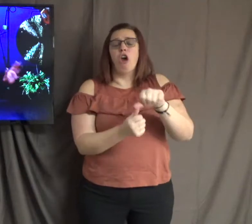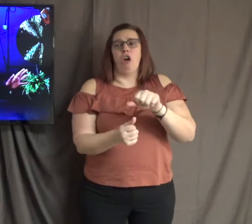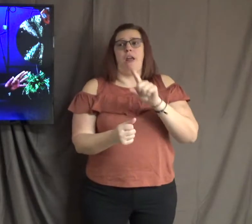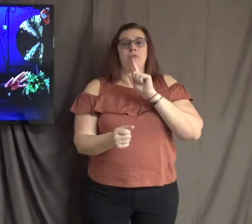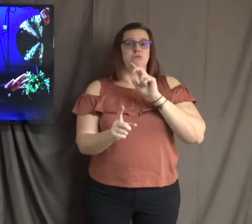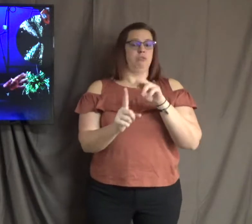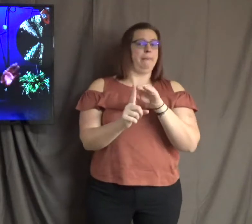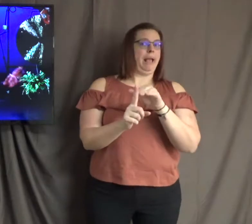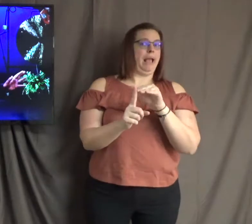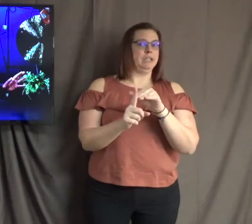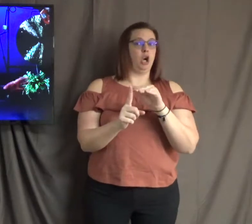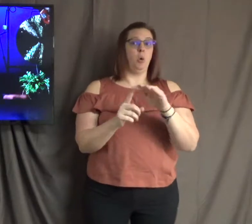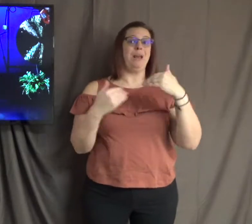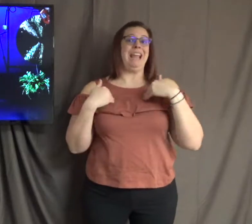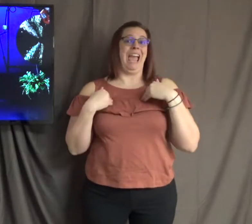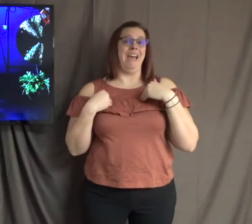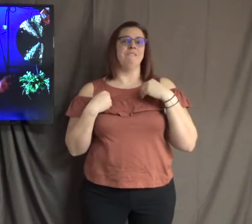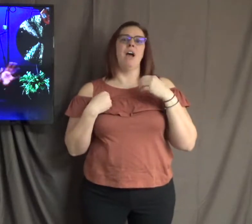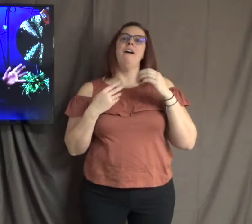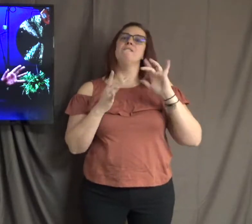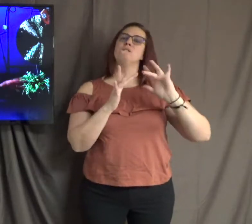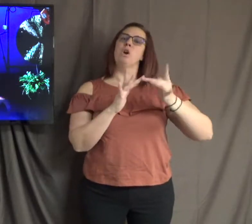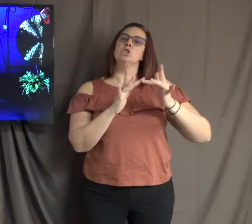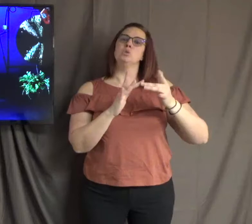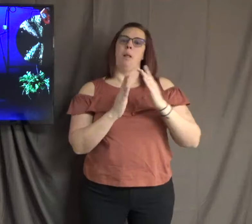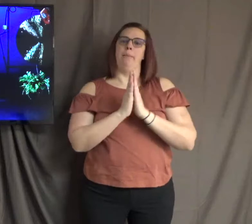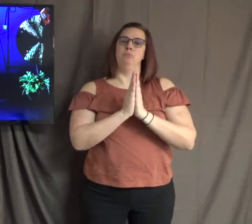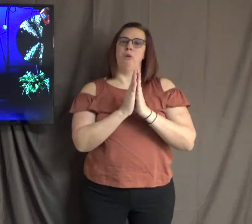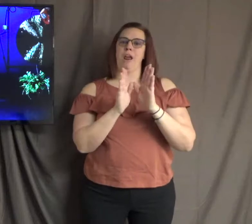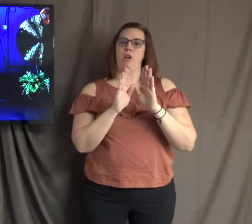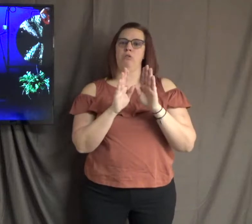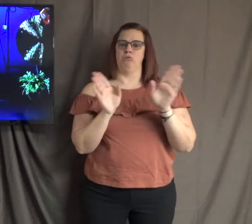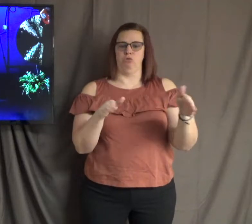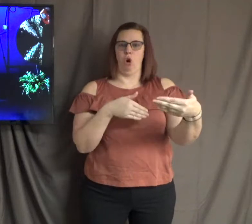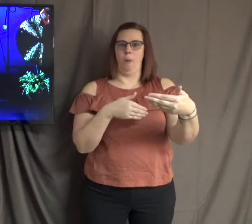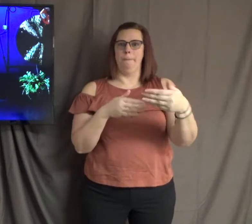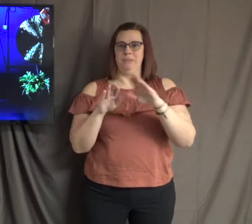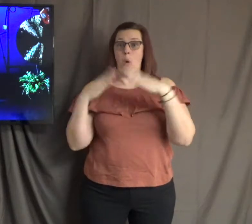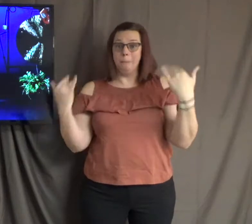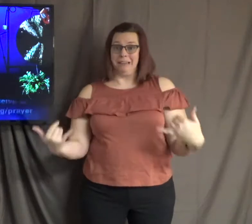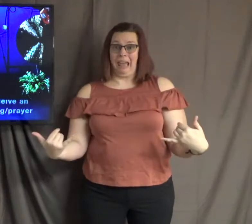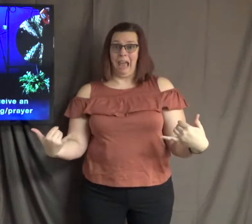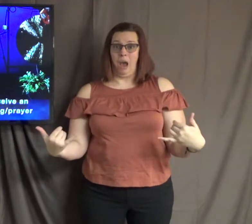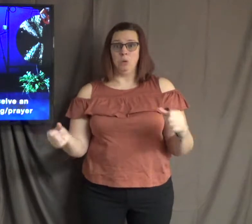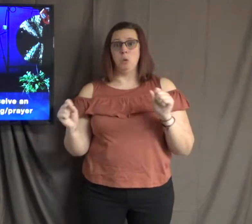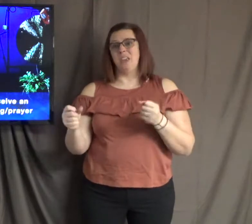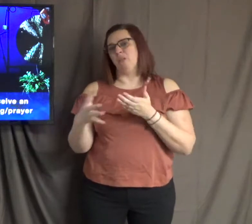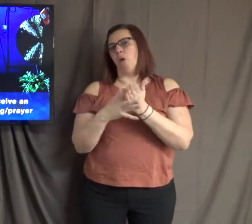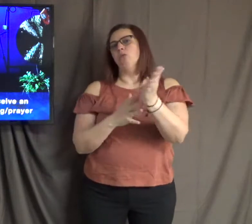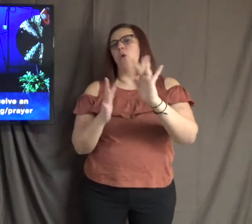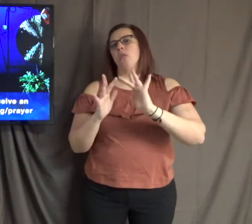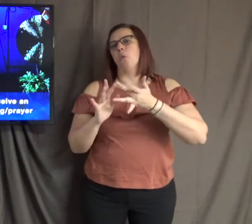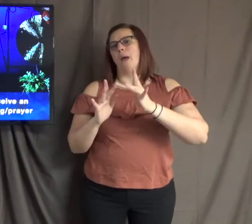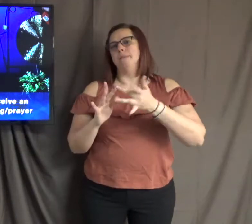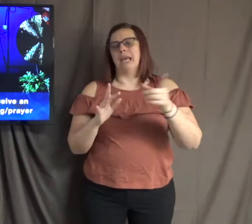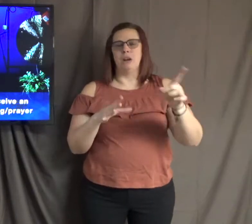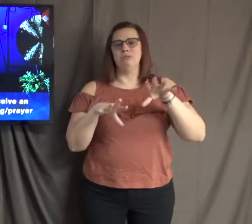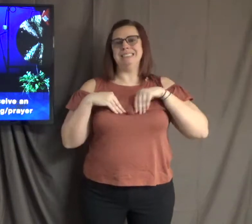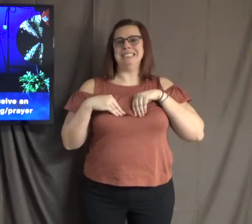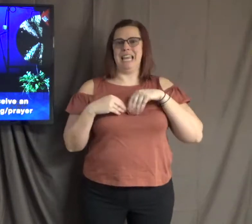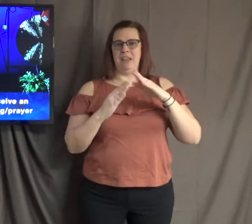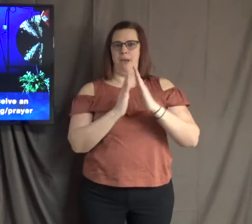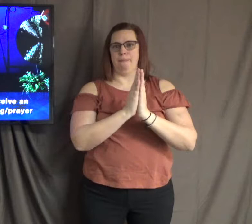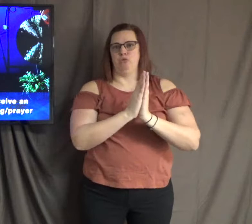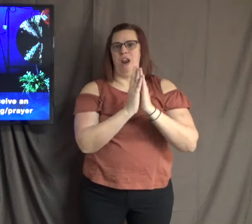have a virtual prayer room. It's open right now. You can get there through the website and receive an affirmative prayer from one of these incredible